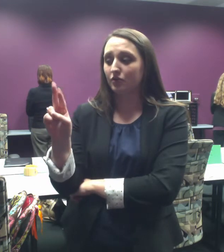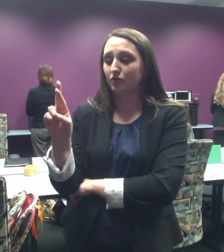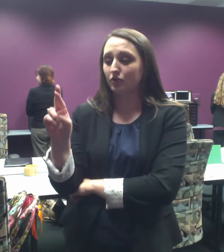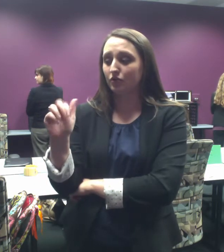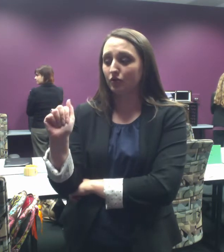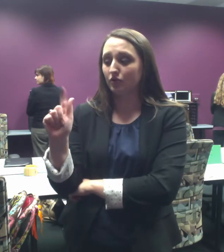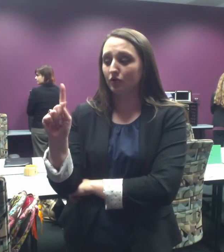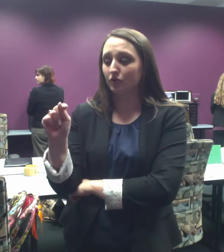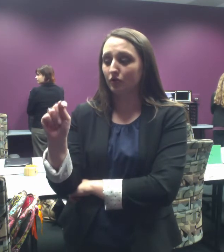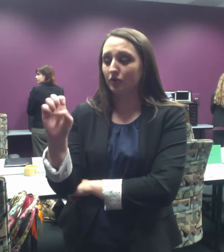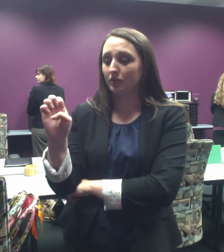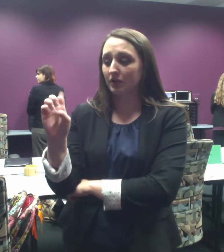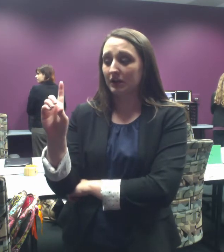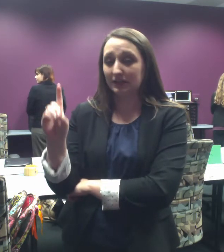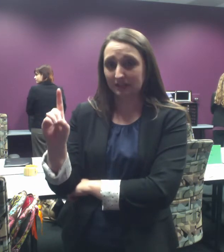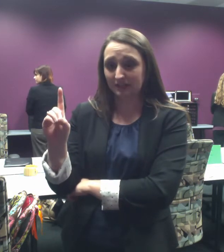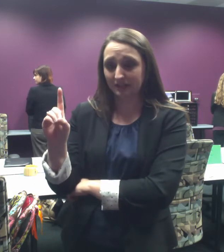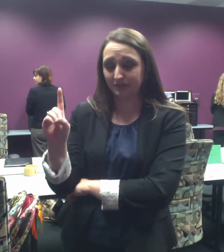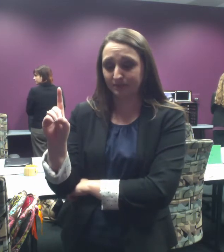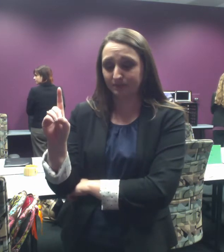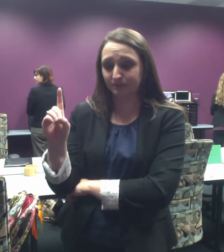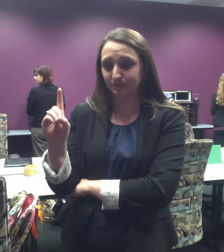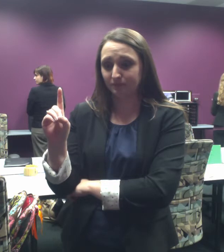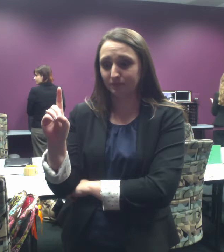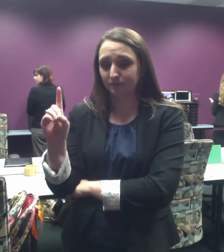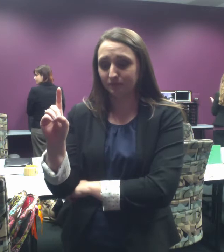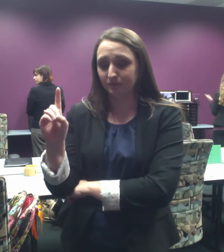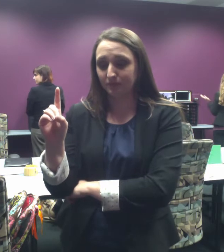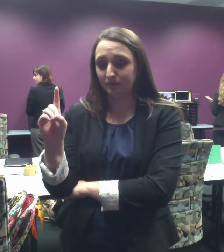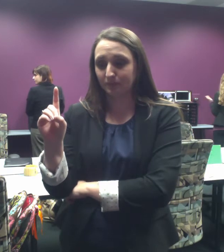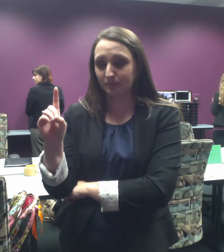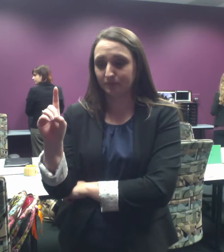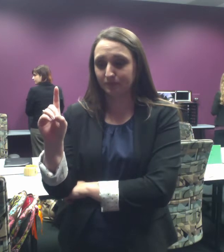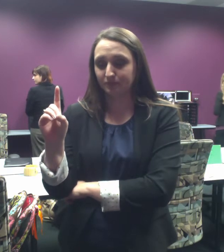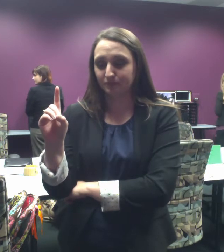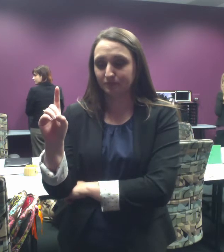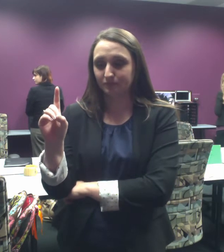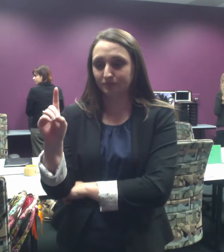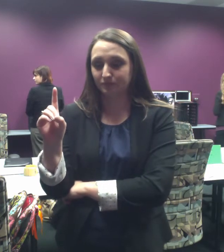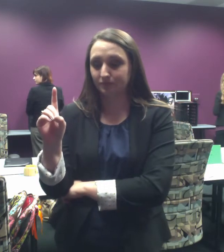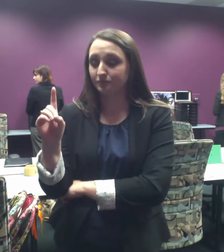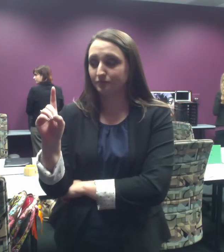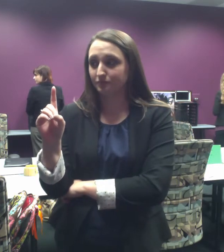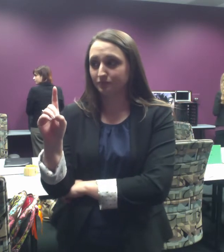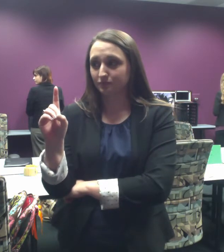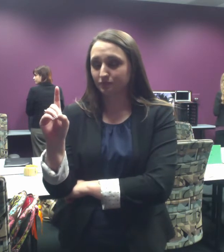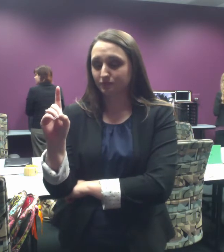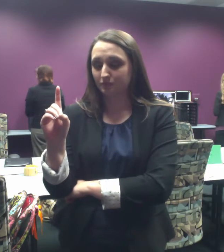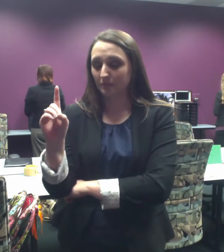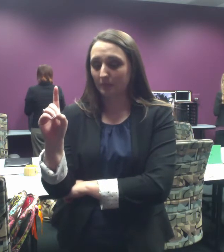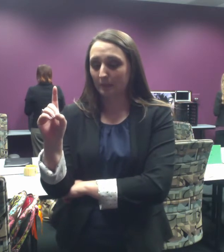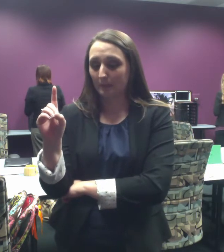Term used to describe the air when it is at the limit for the amount of water vapor that it can hold.